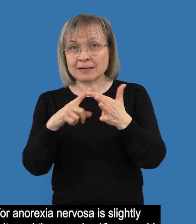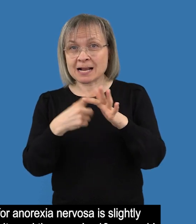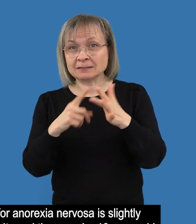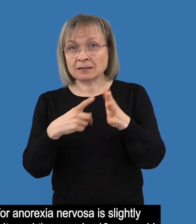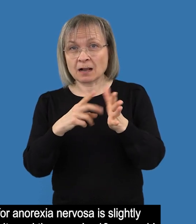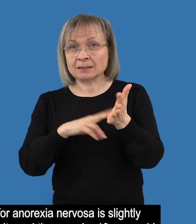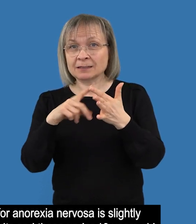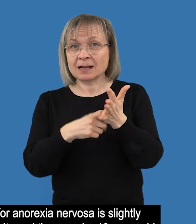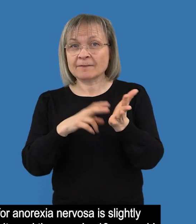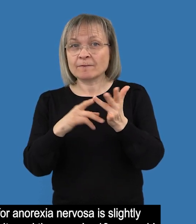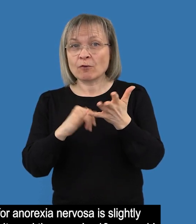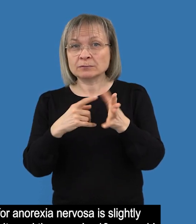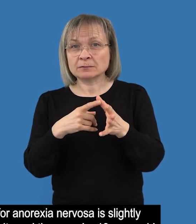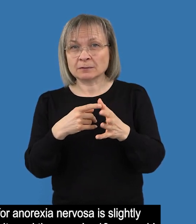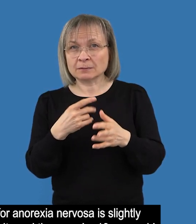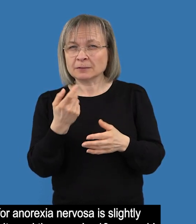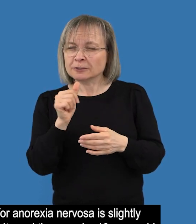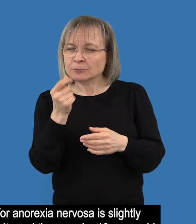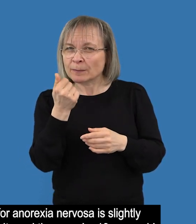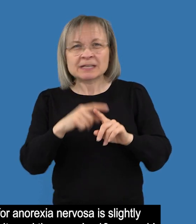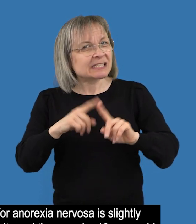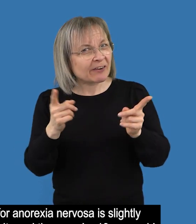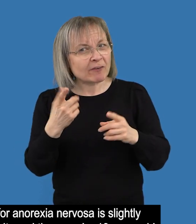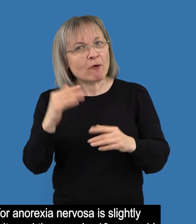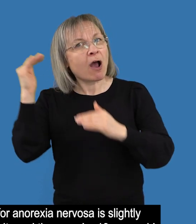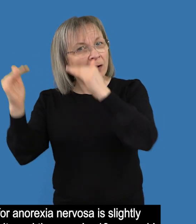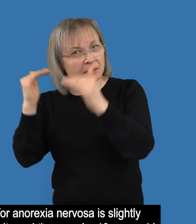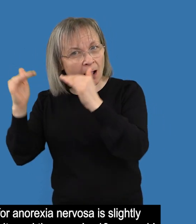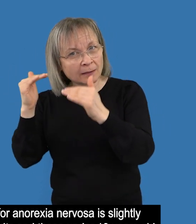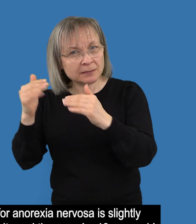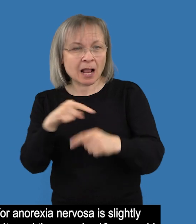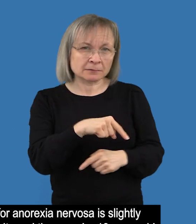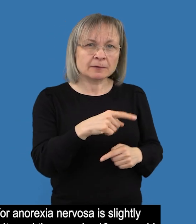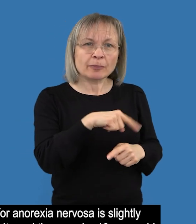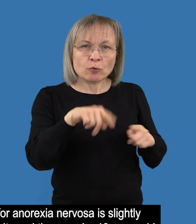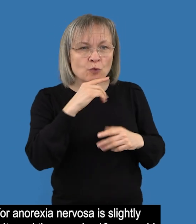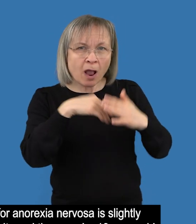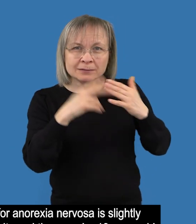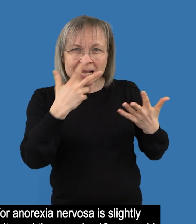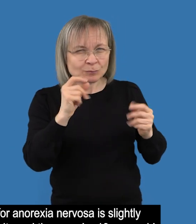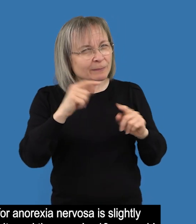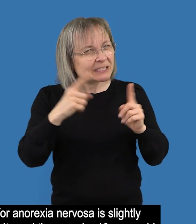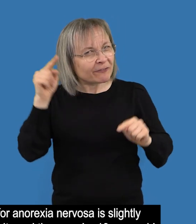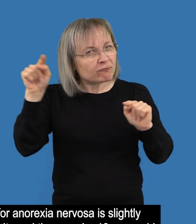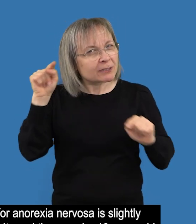Treatment for anorexia nervosa is slightly different for adults and those under 18 years old.